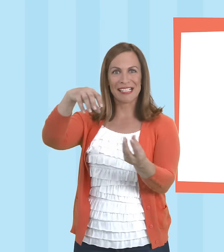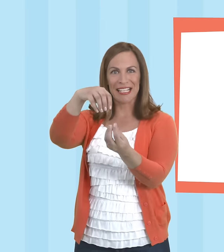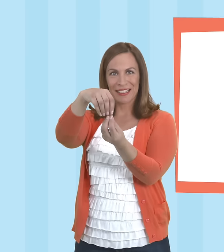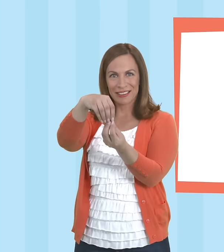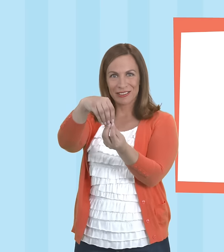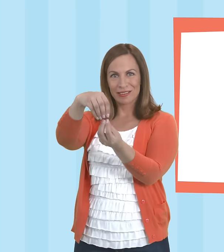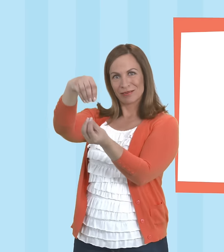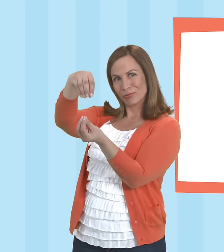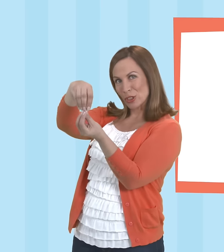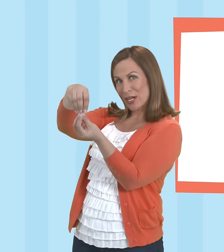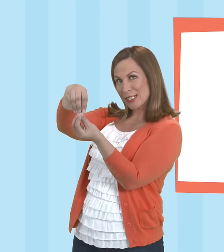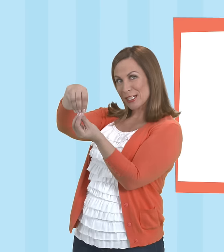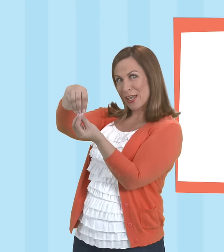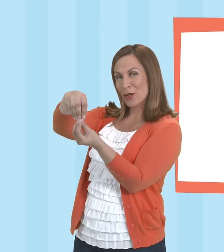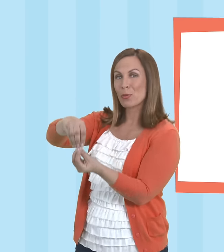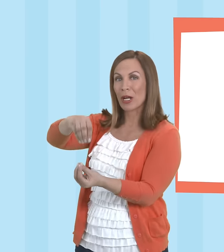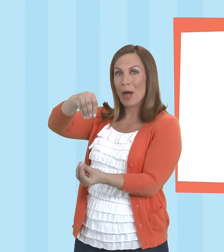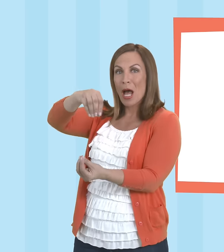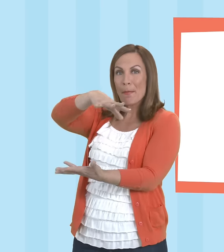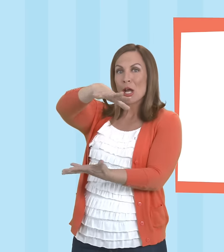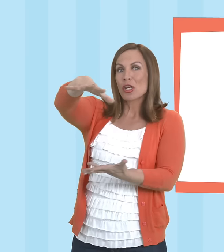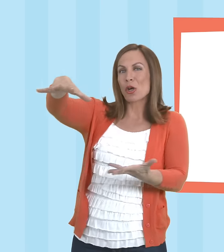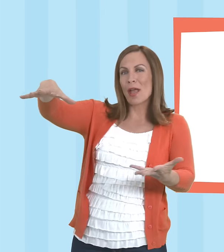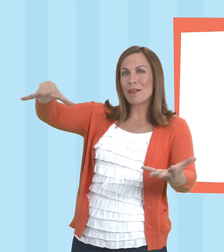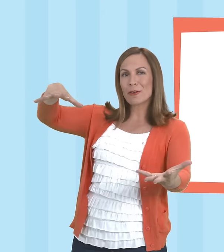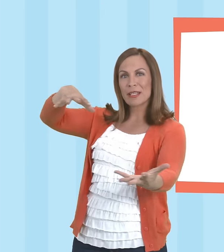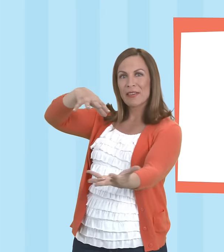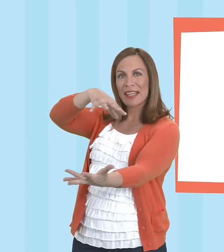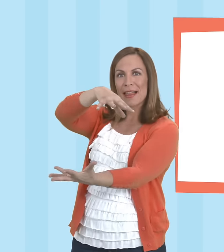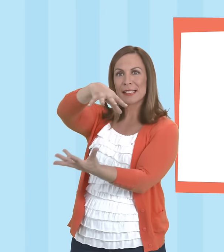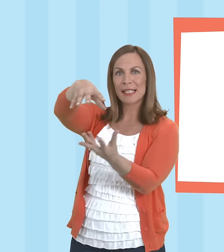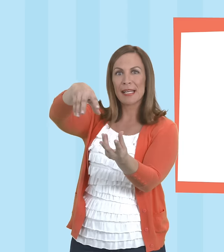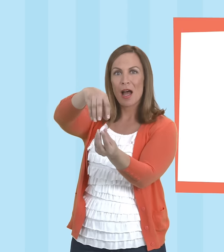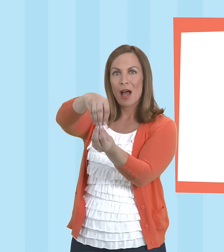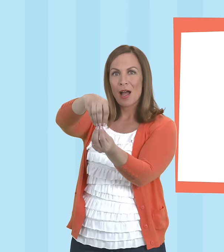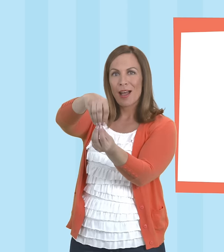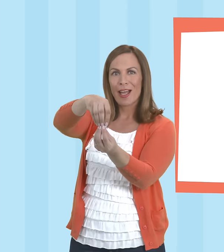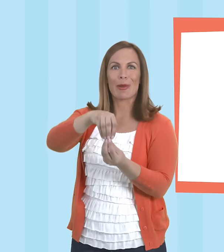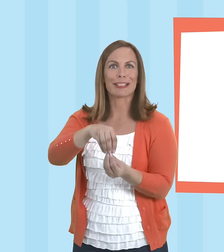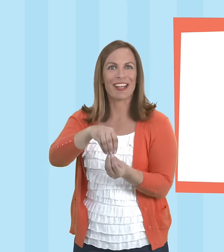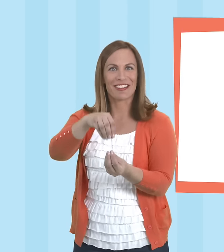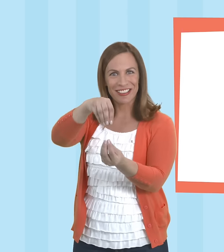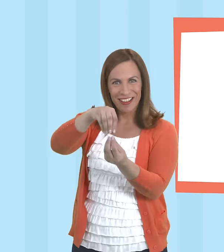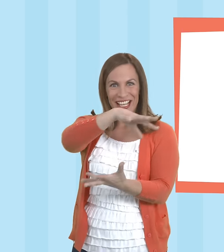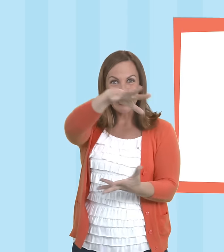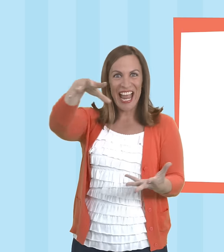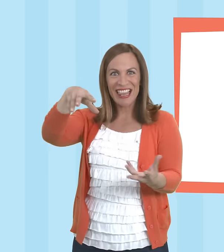Galaxy. Put your hands together, bring them up, show everything in the galaxy, and back together.